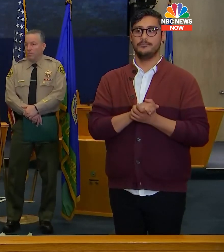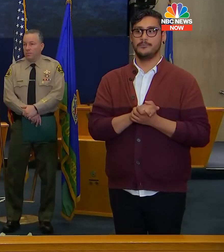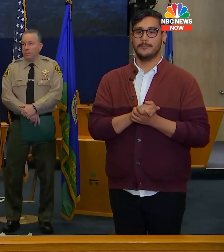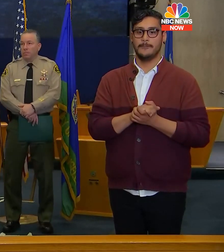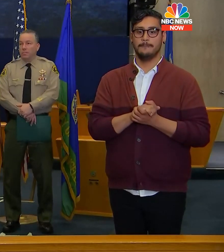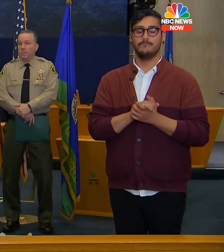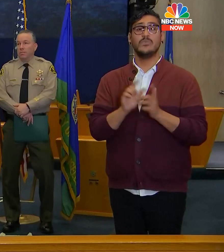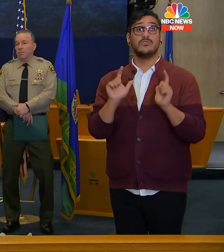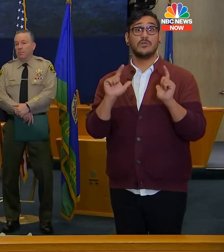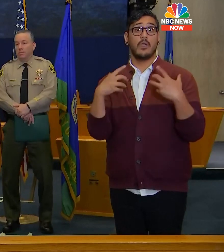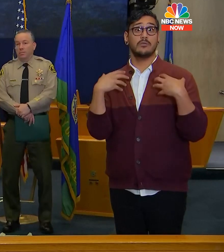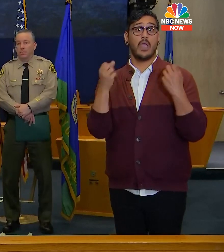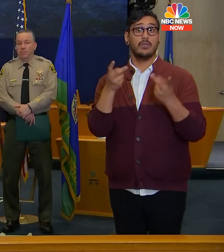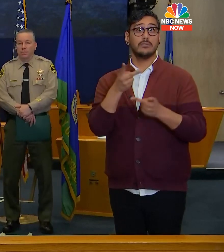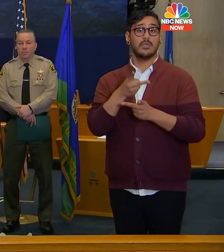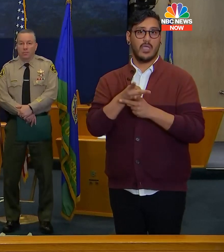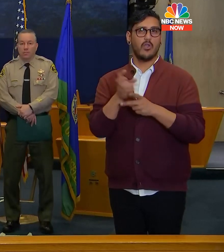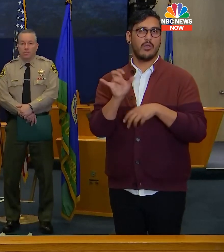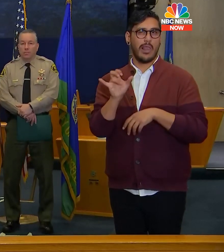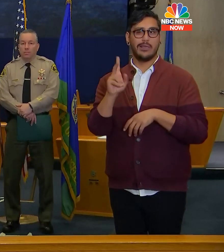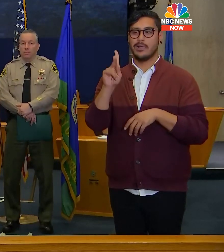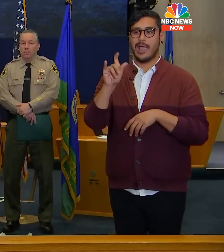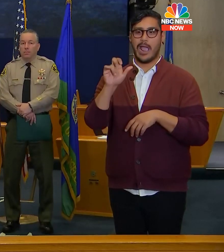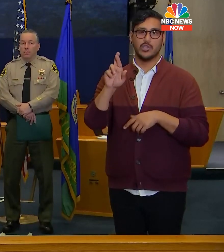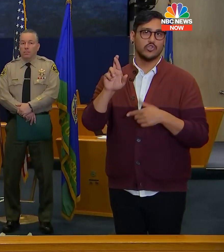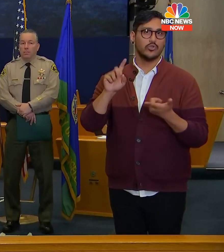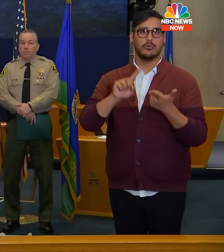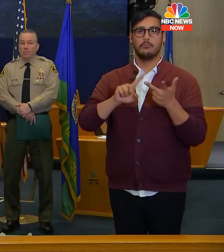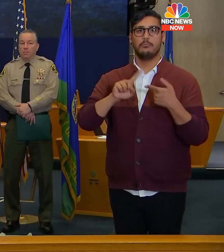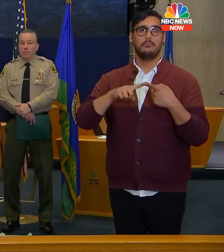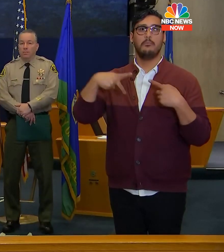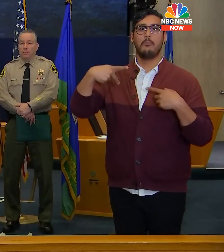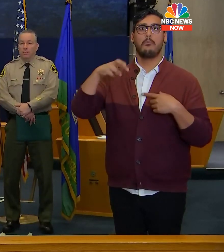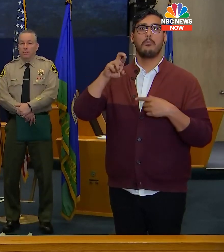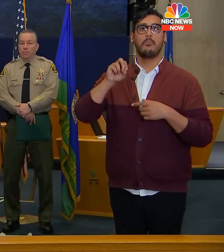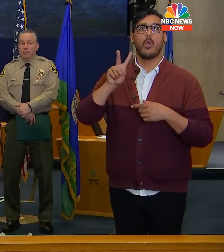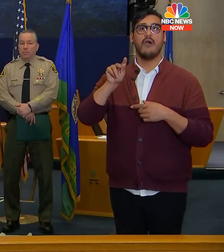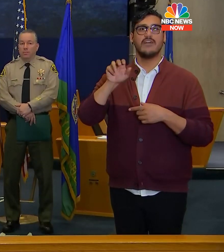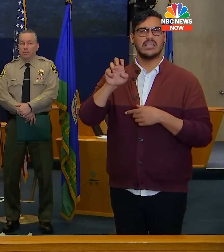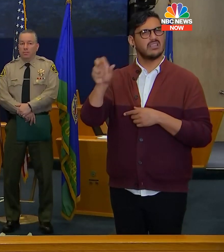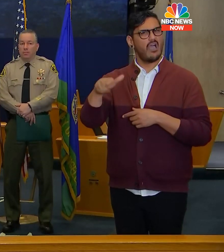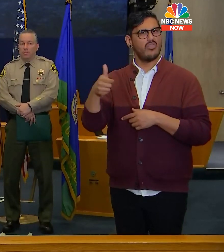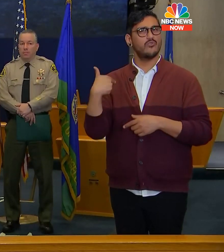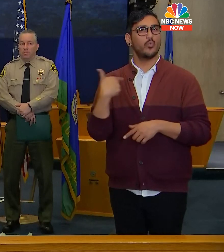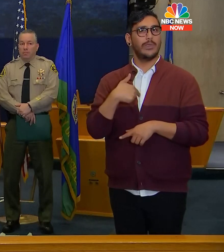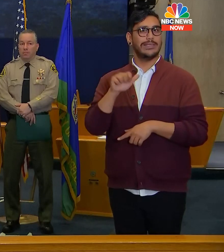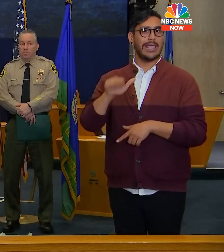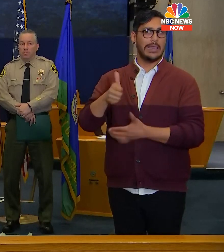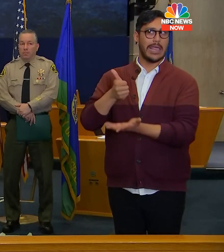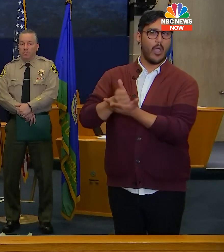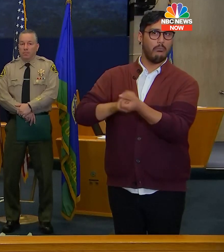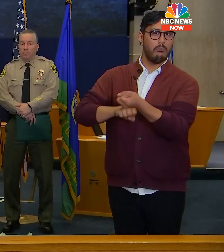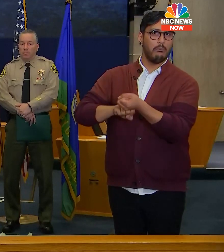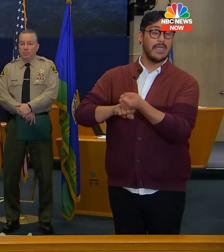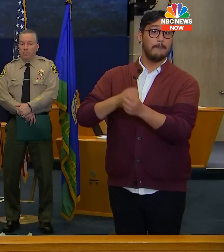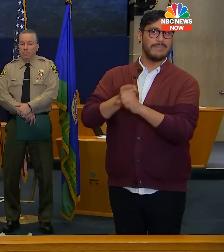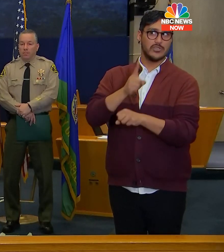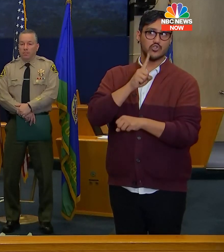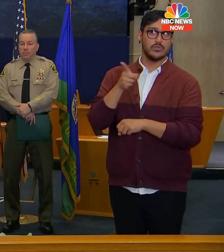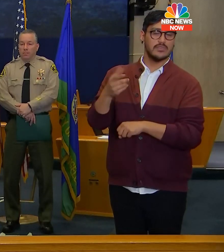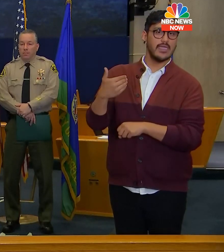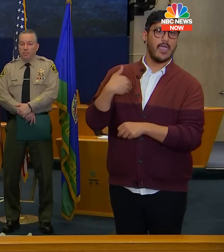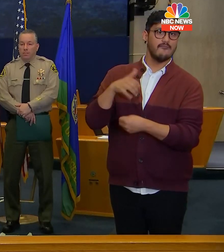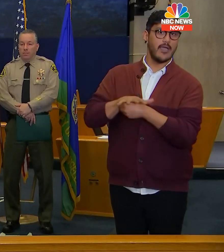particular, the large healthcare organizations like Kaiser, Providence, and others, that we can help them to make sure that they have the infrastructure that they